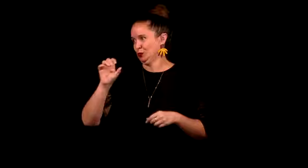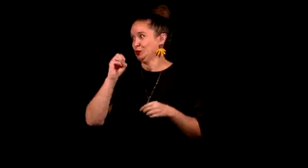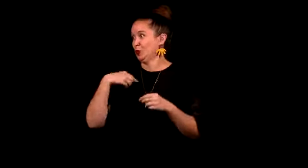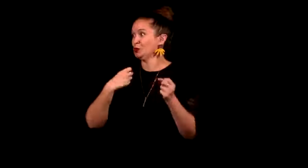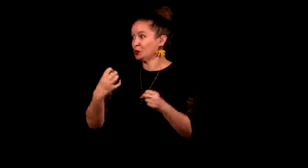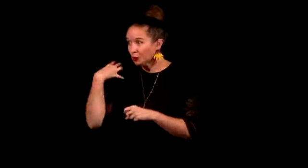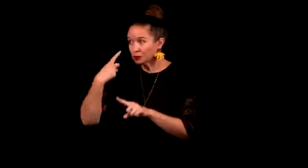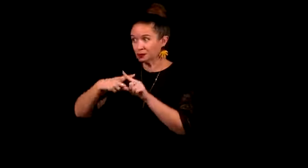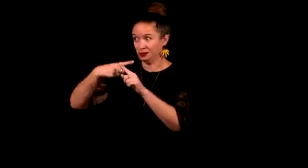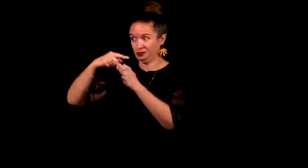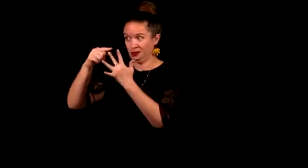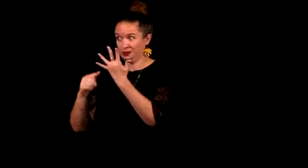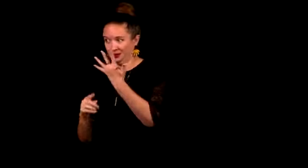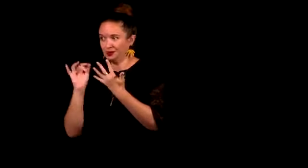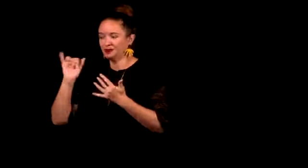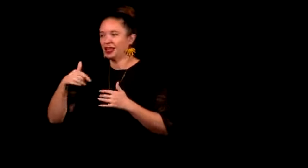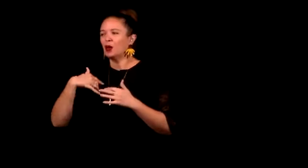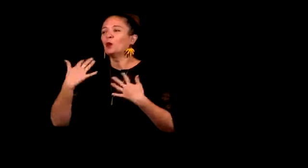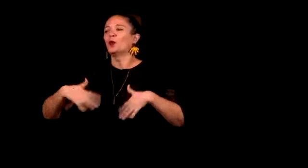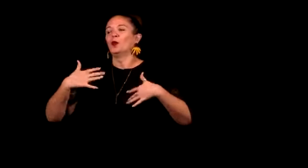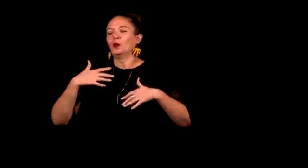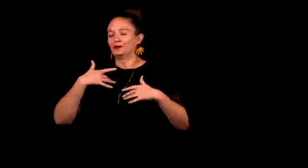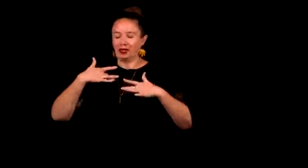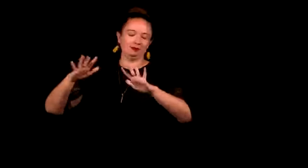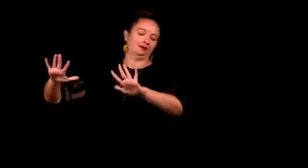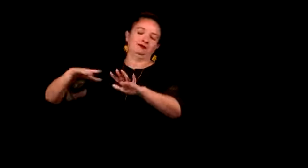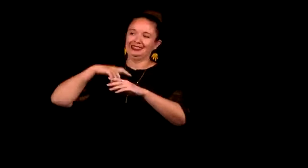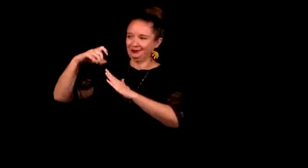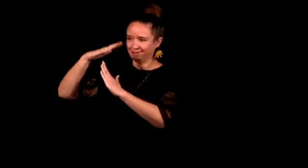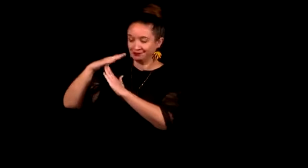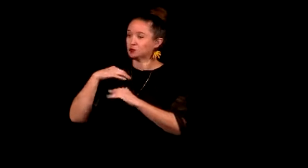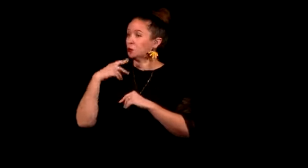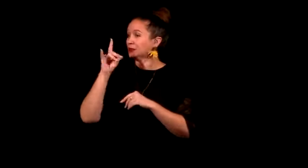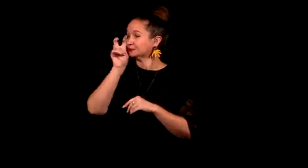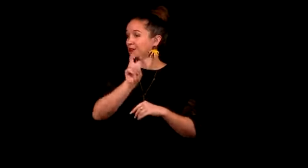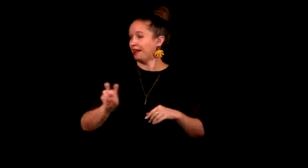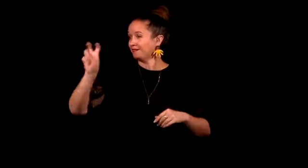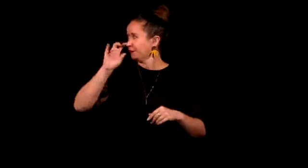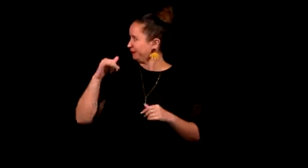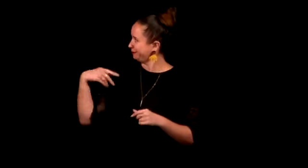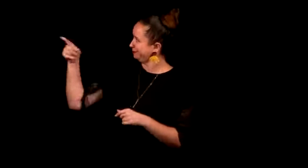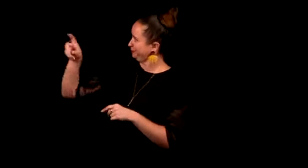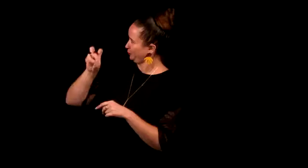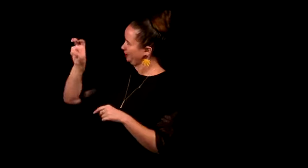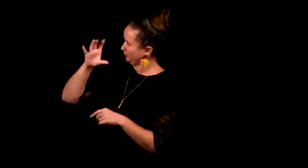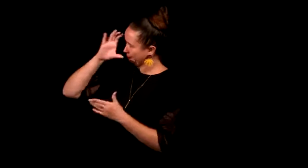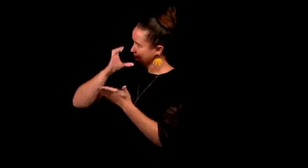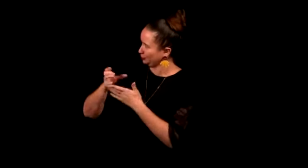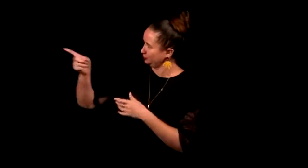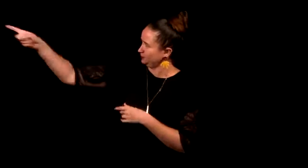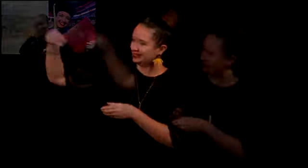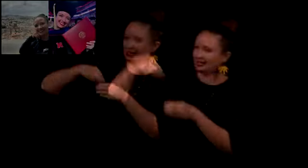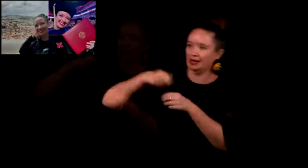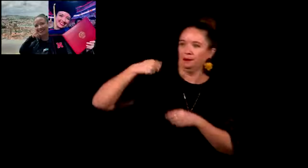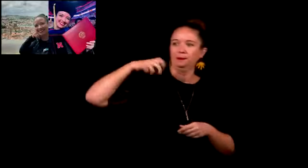You know, plus I wanted to spend some time outside and just take a break, a time out, and do some traveling. So this